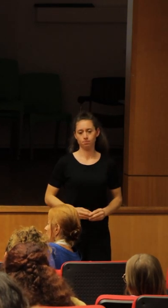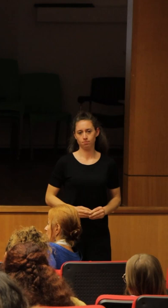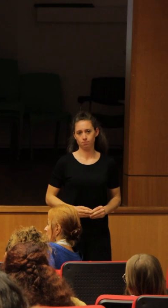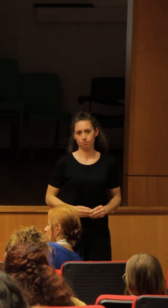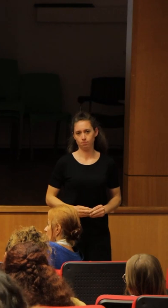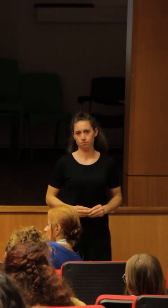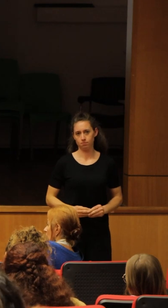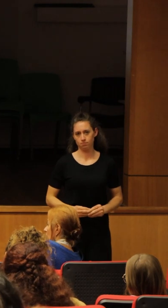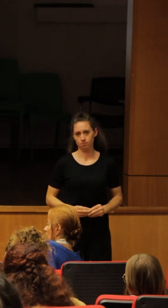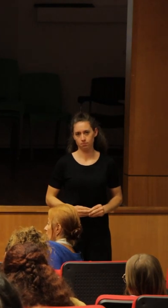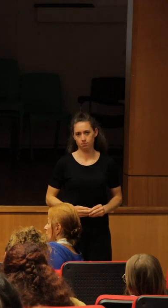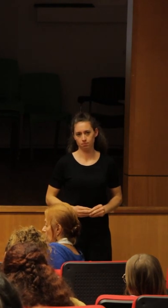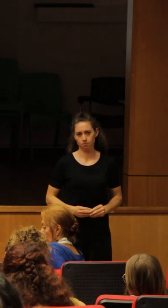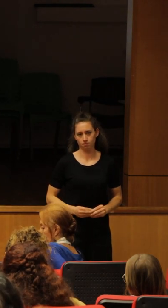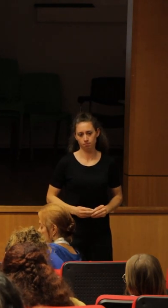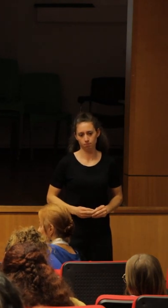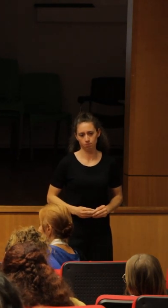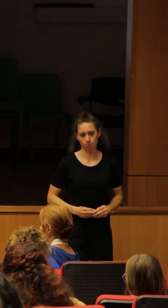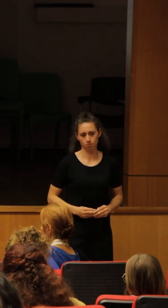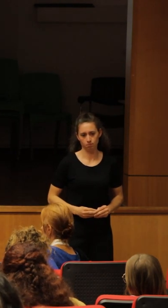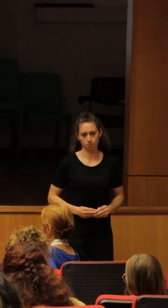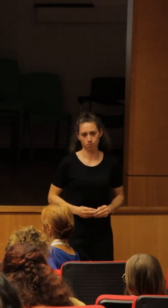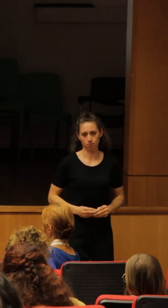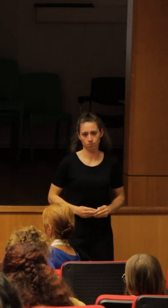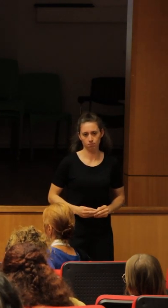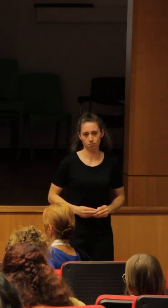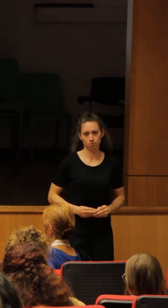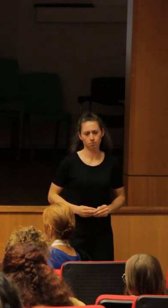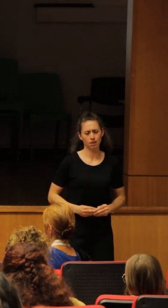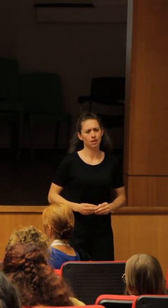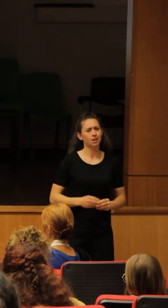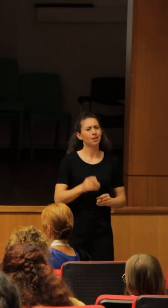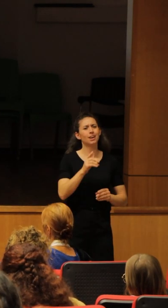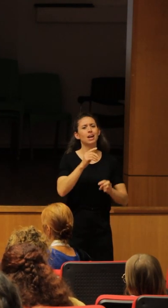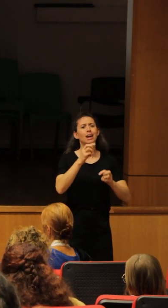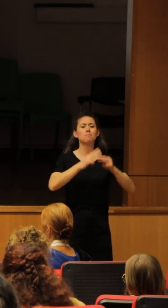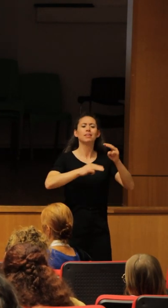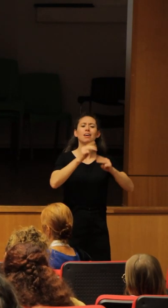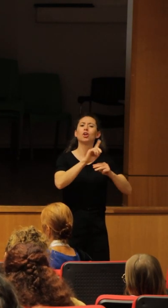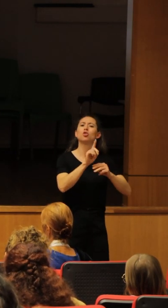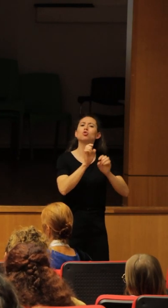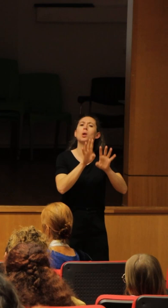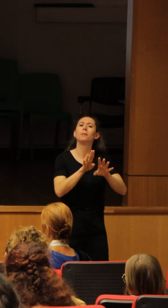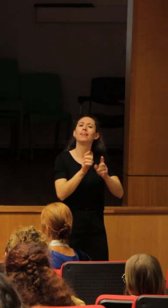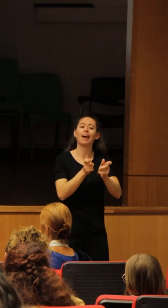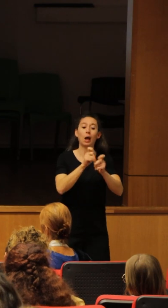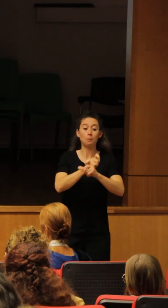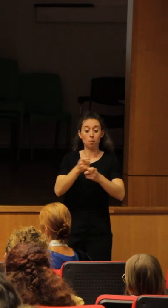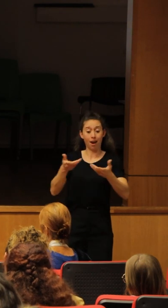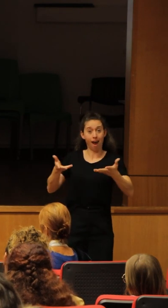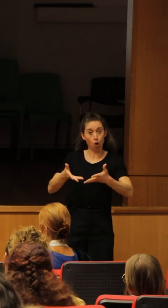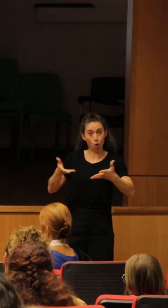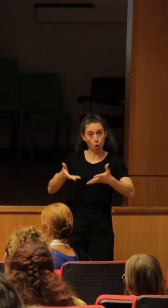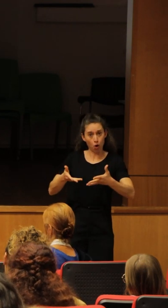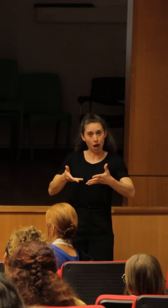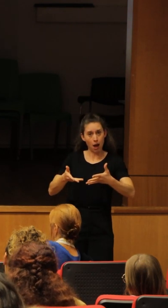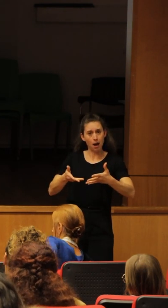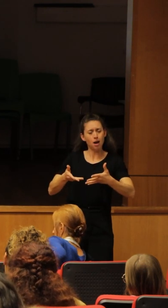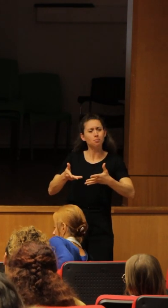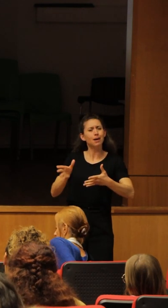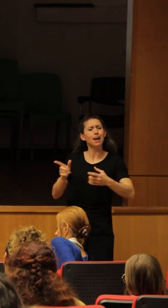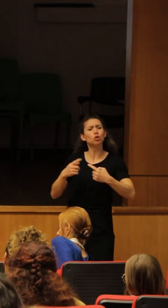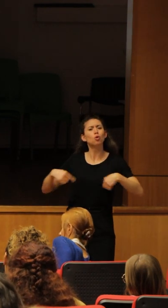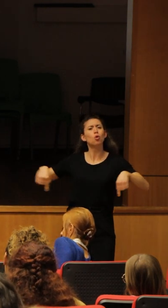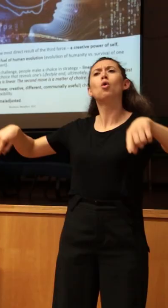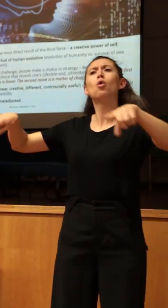moment, but the change for the long life and change for humanity. No solamente el cambio para este momento, sino el cambio para toda la humanidad